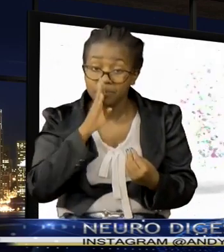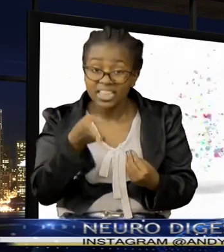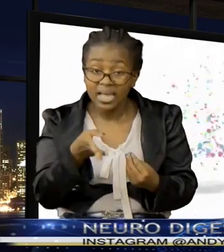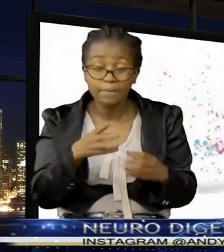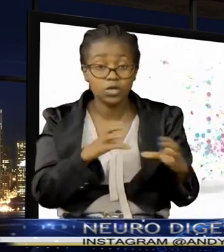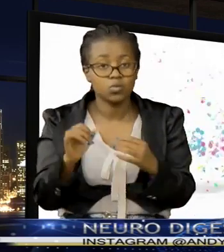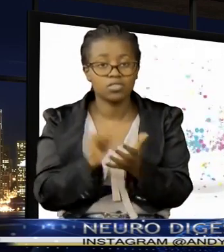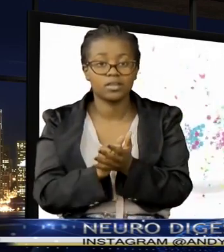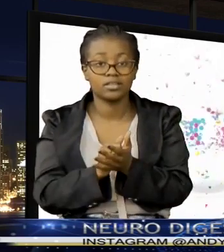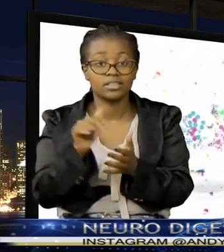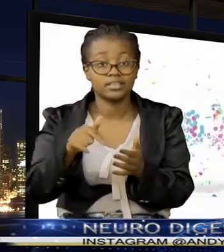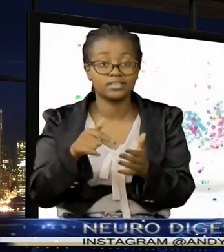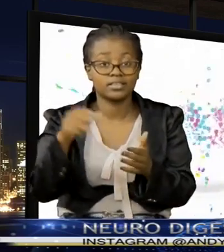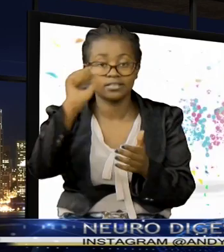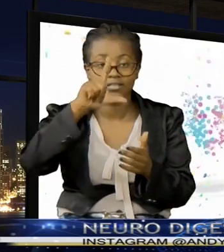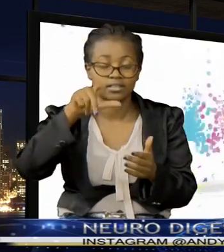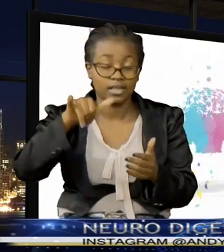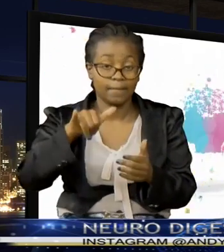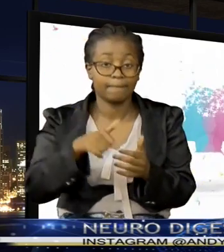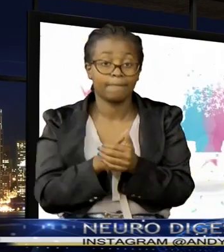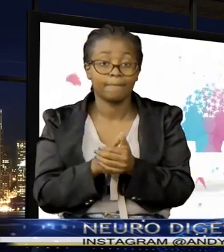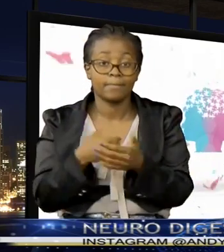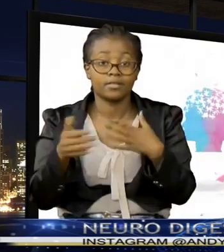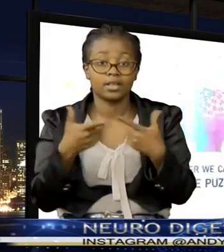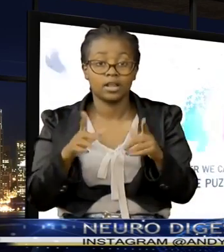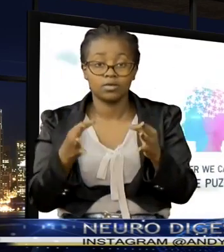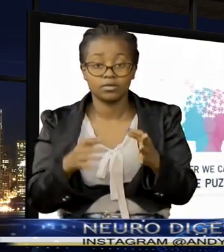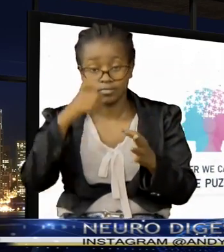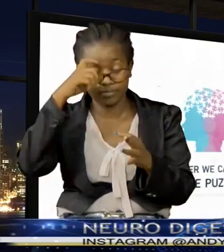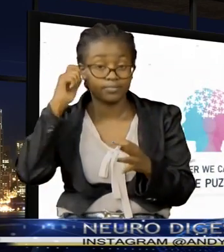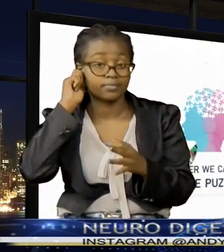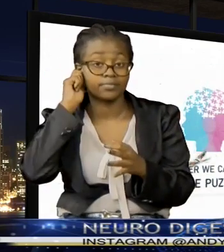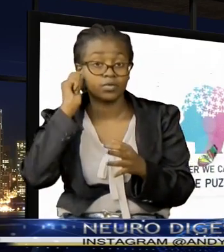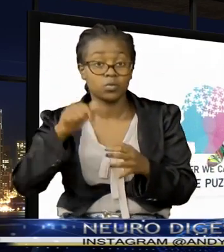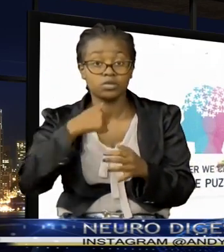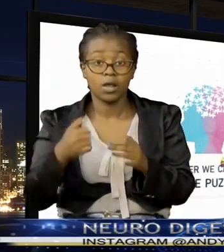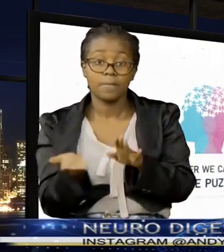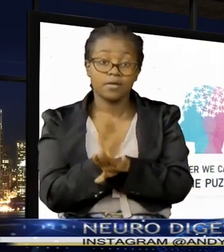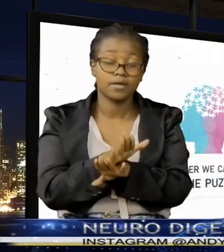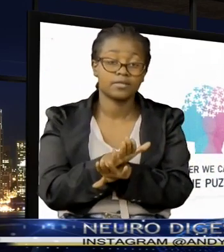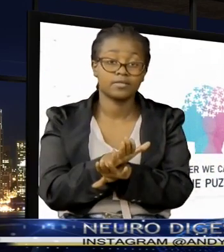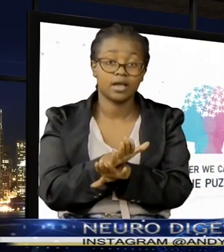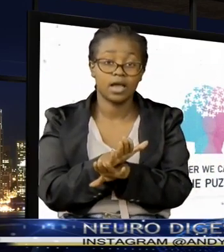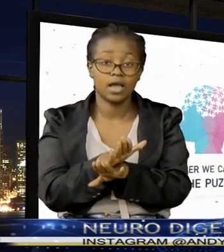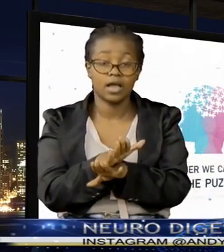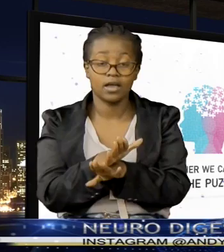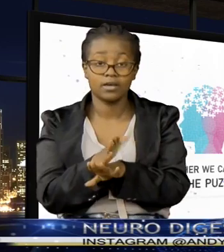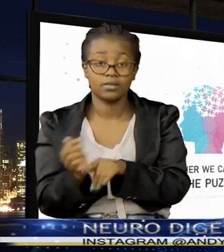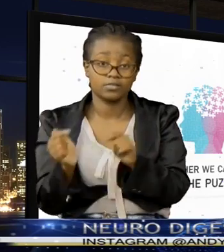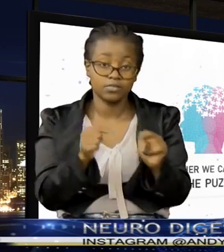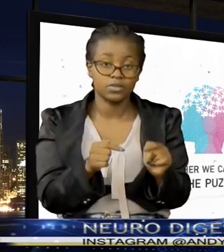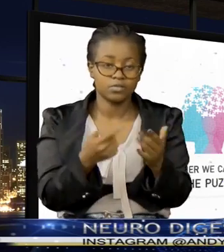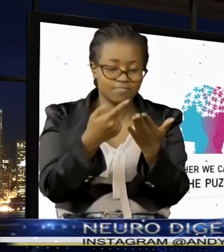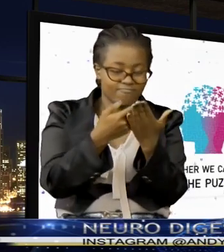that. Once again, this is Sylvia Moraa, and my interpreter is Maureen, and we shall be right back as we dive into